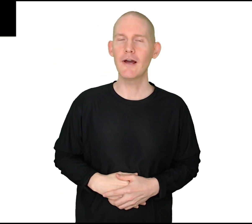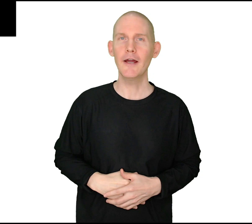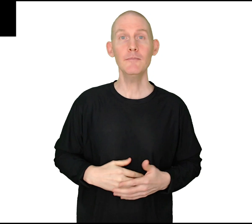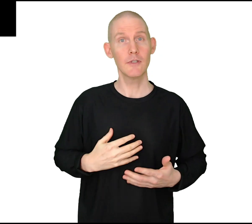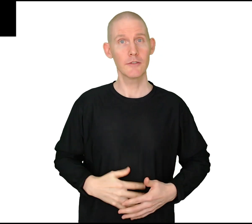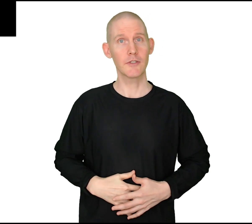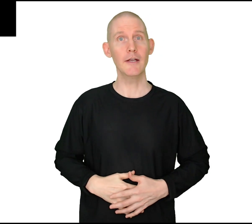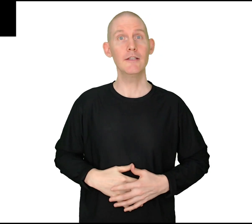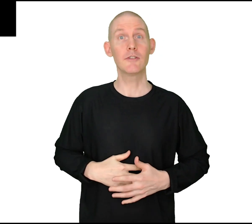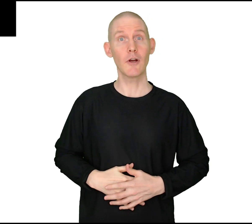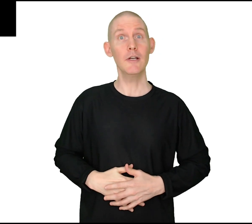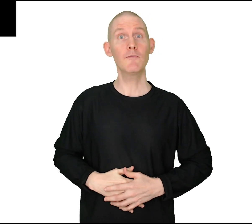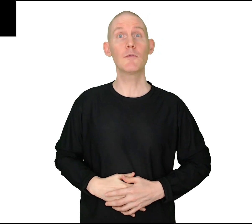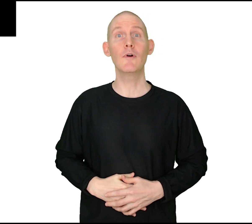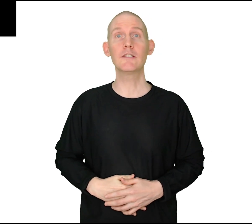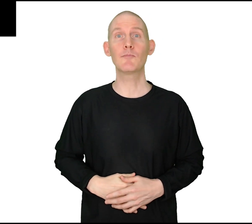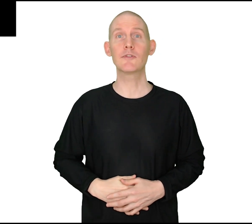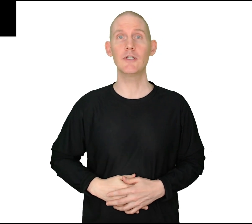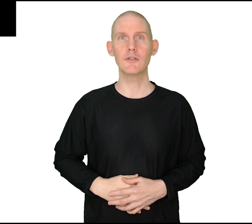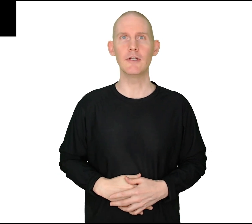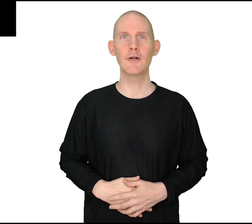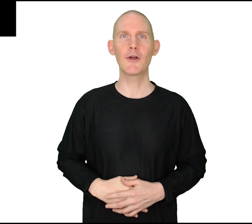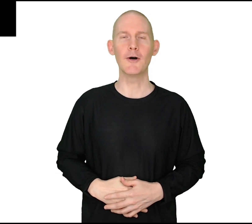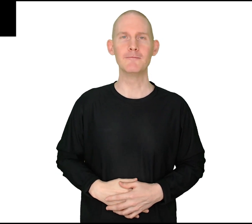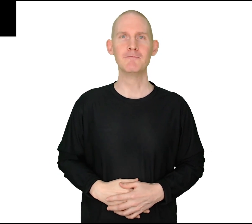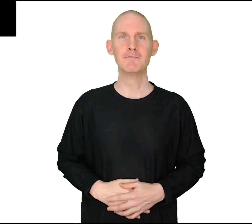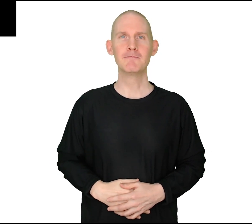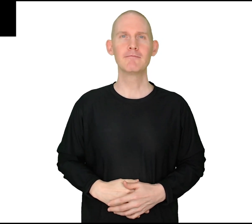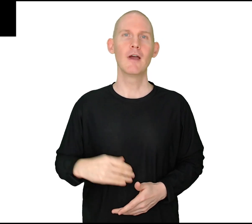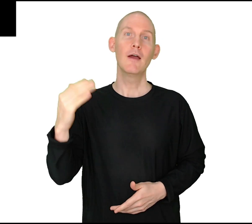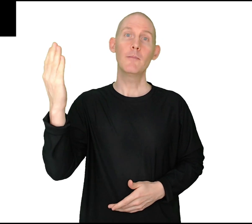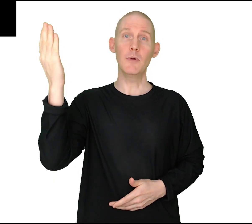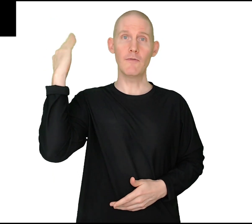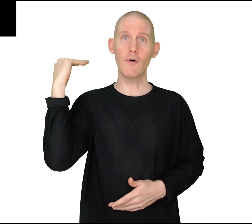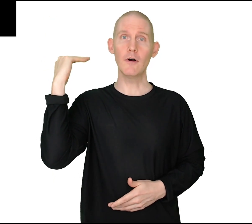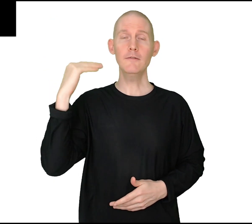times, signing starting from the rest position. Here we go. Before,